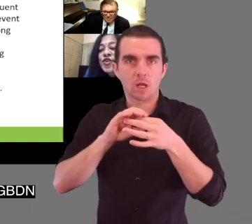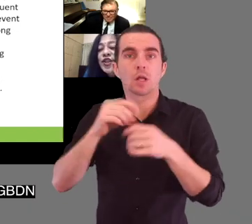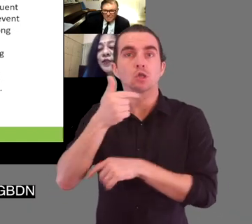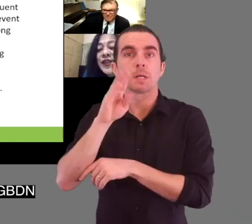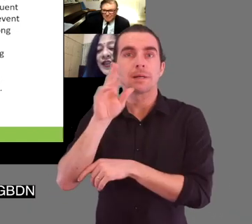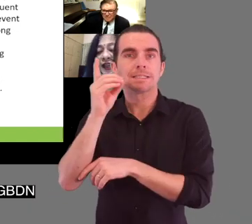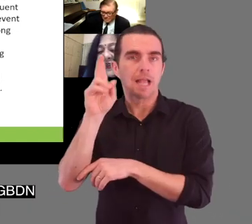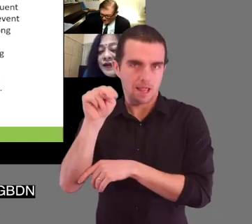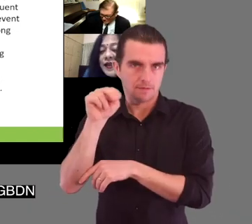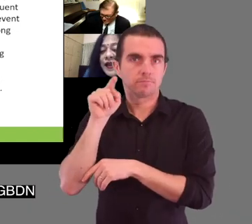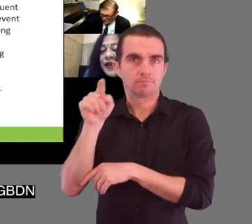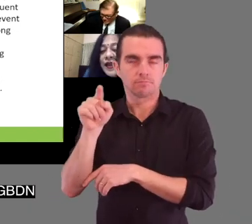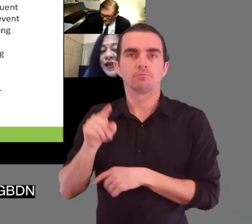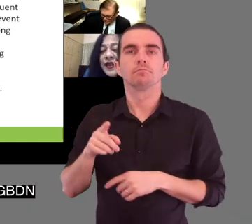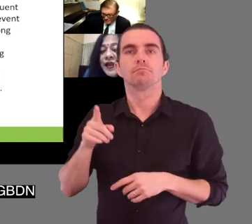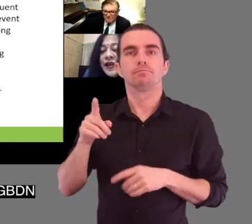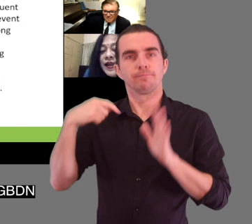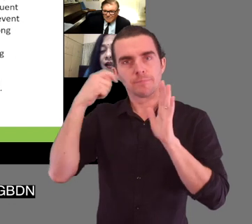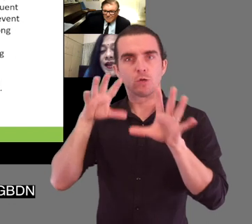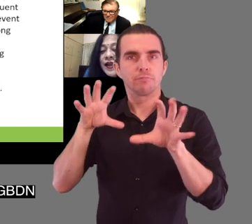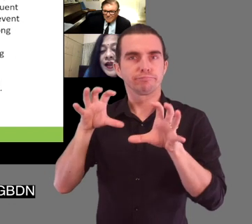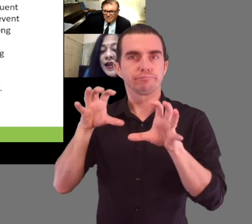Network, GBDN. And